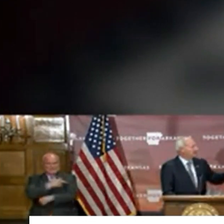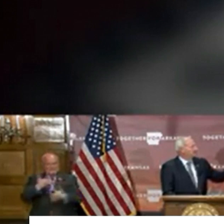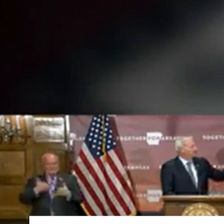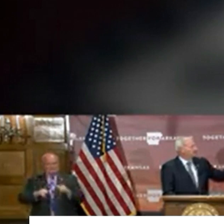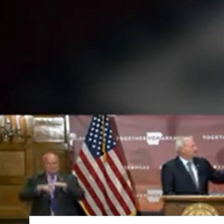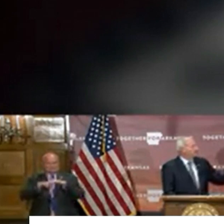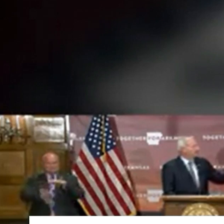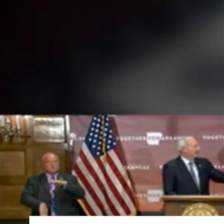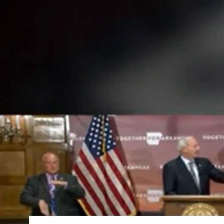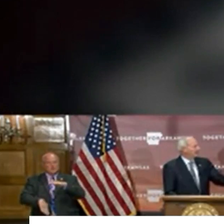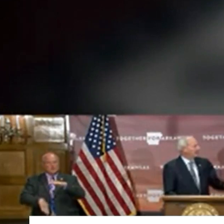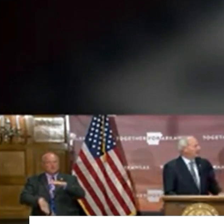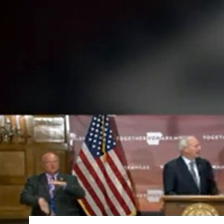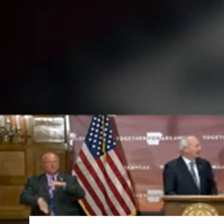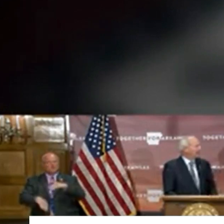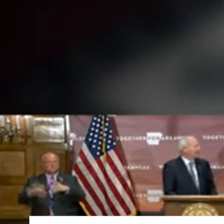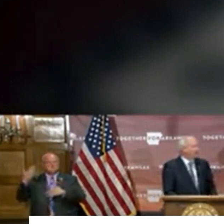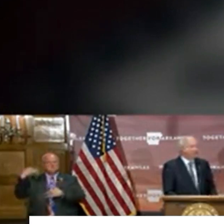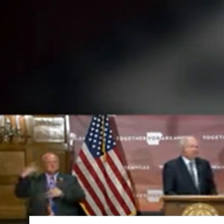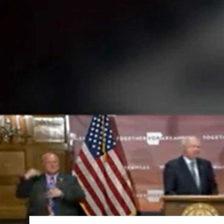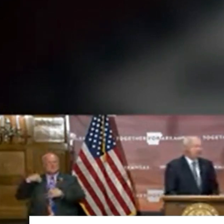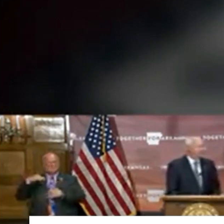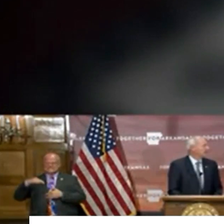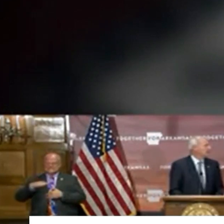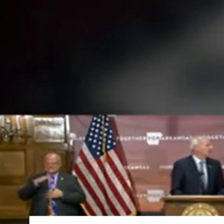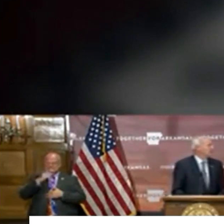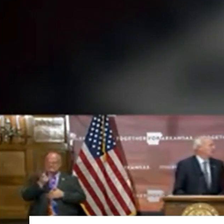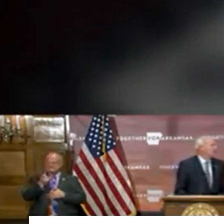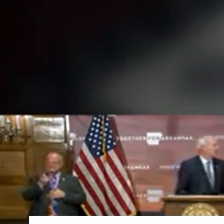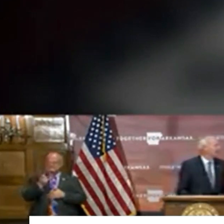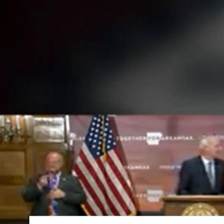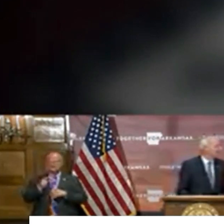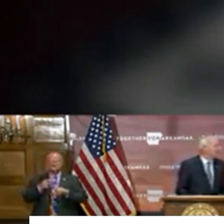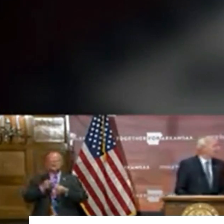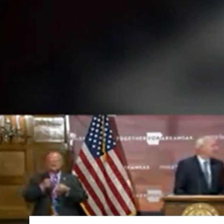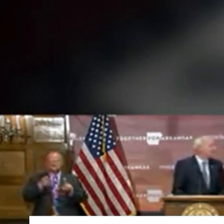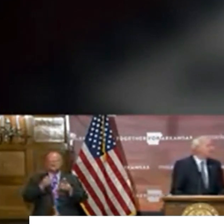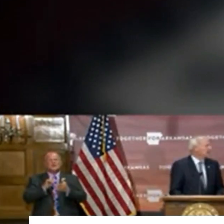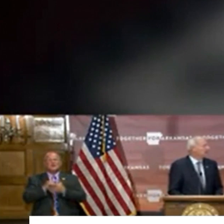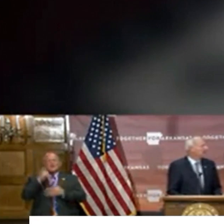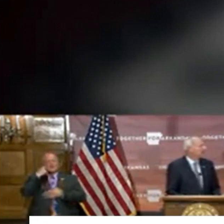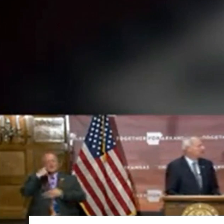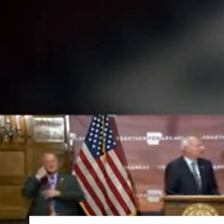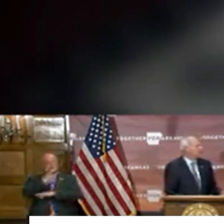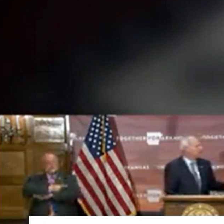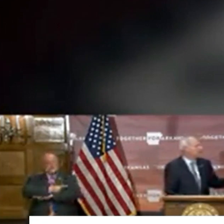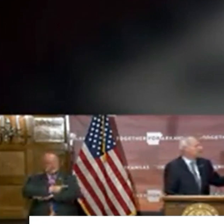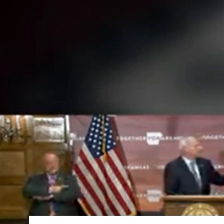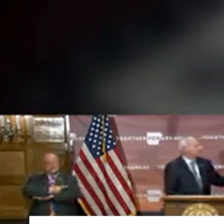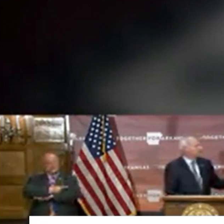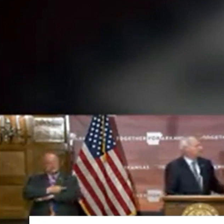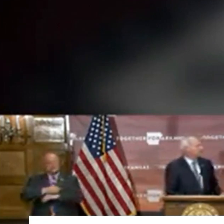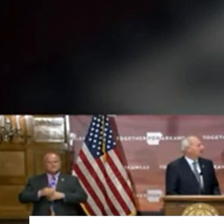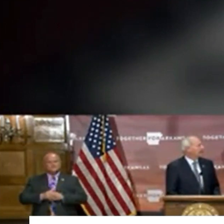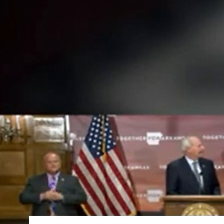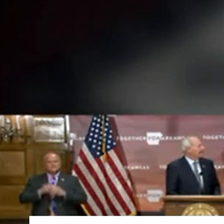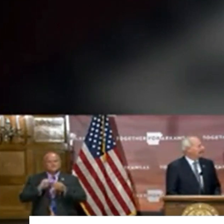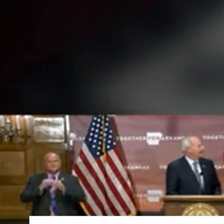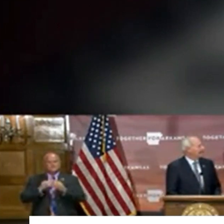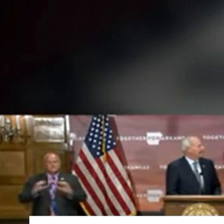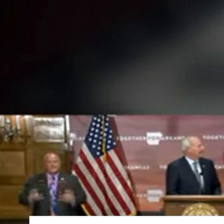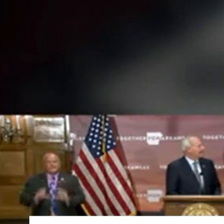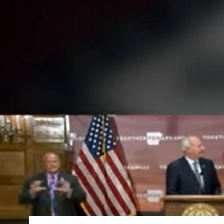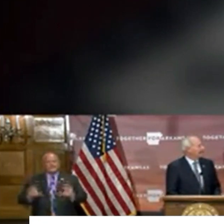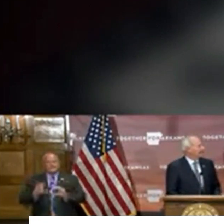well below the peak that we had, even though it is up a little bit from the previous day. The number of